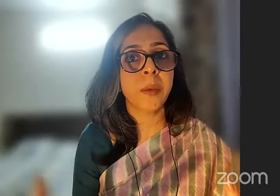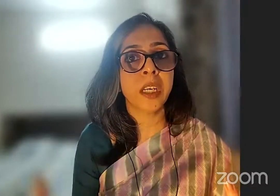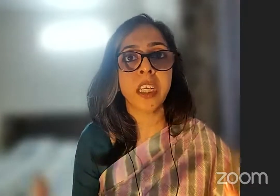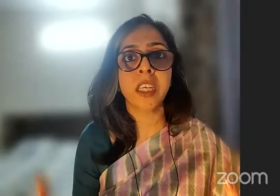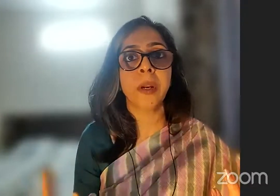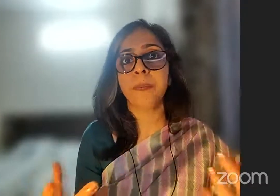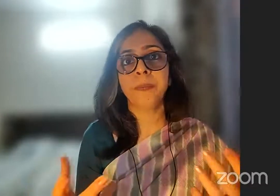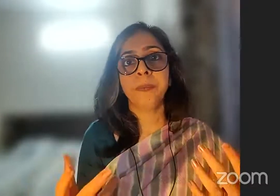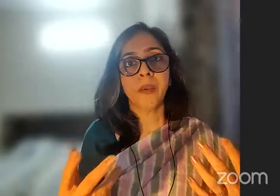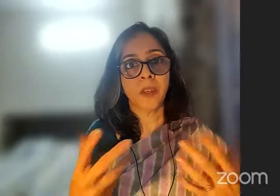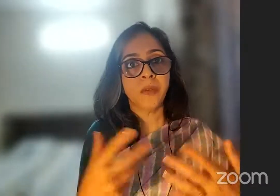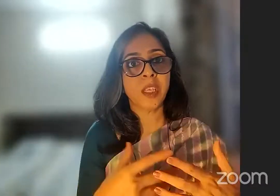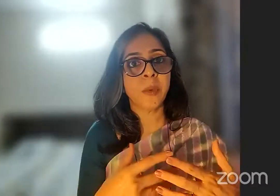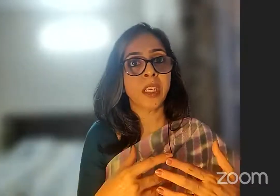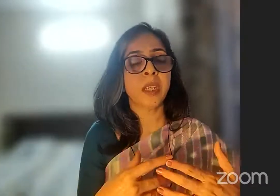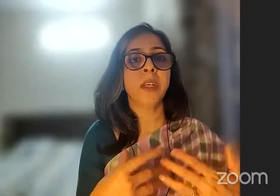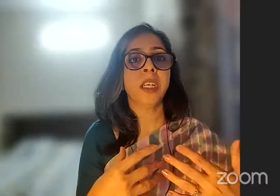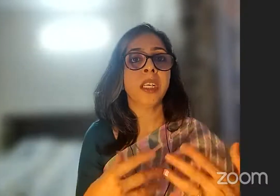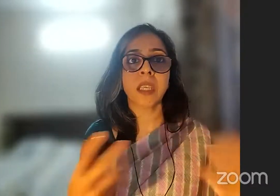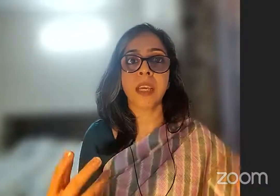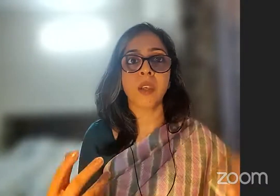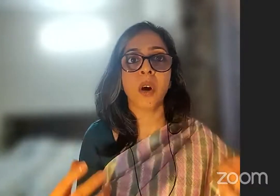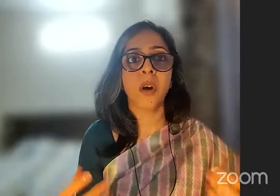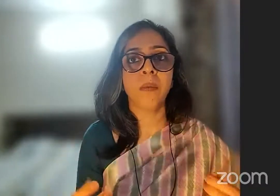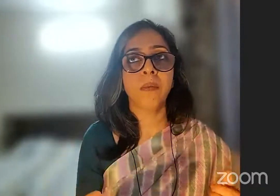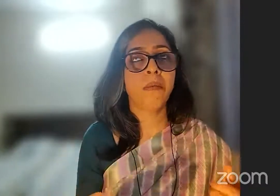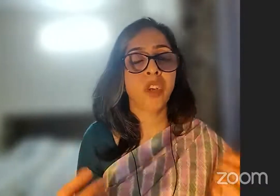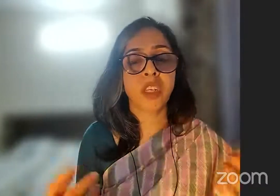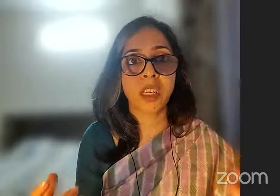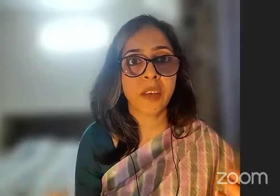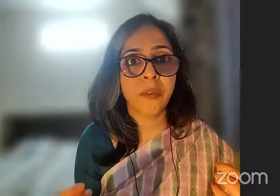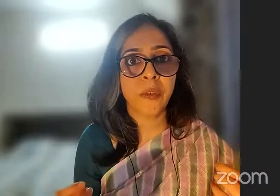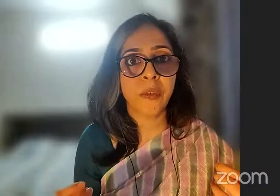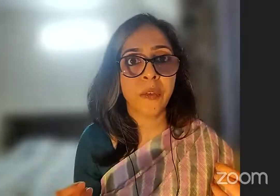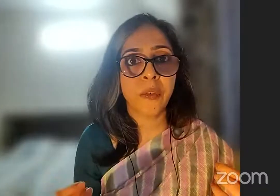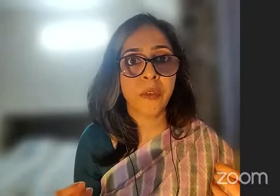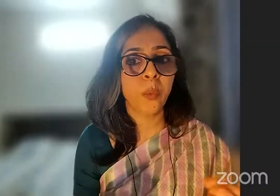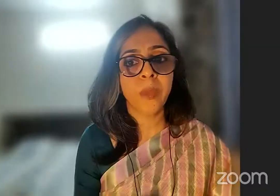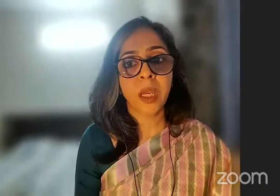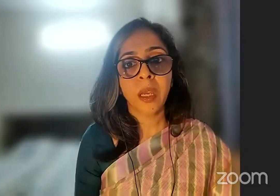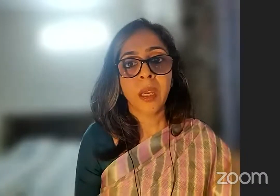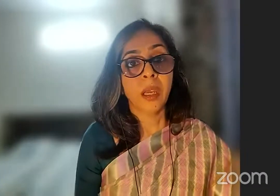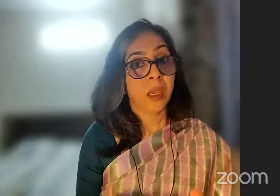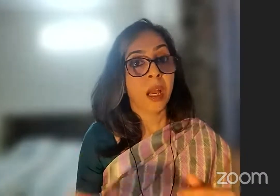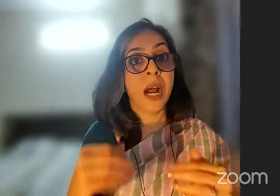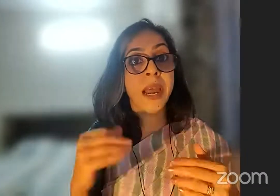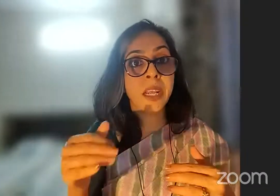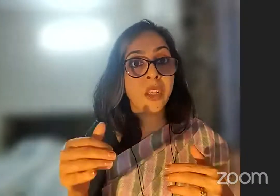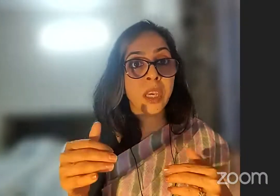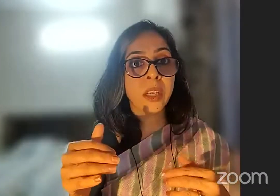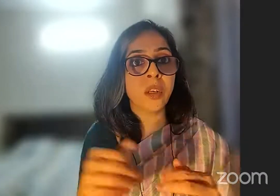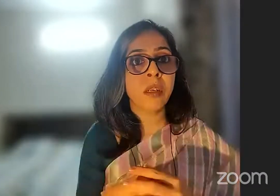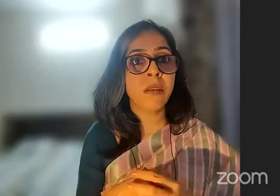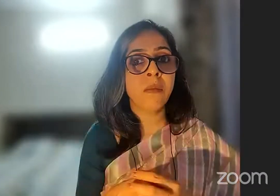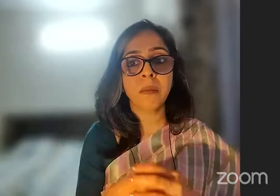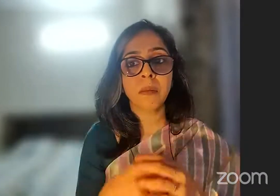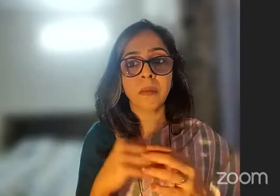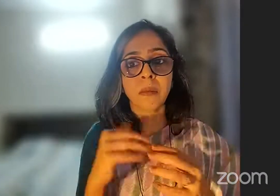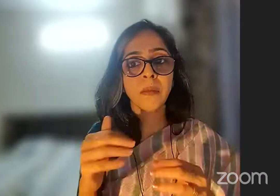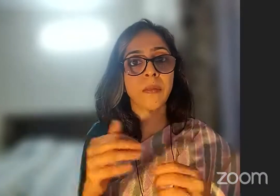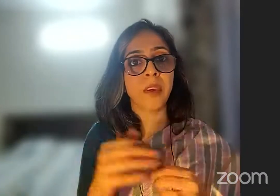invisible disabilities, but with visible disabilities, I saw just a very few. Higher